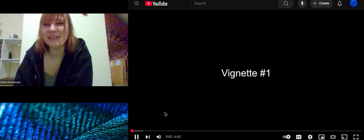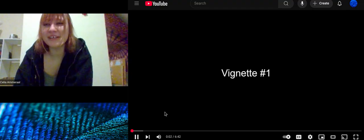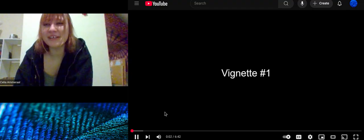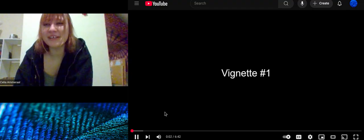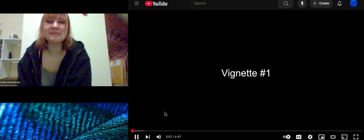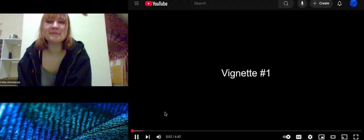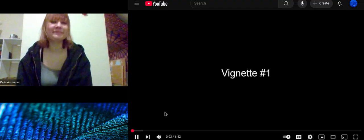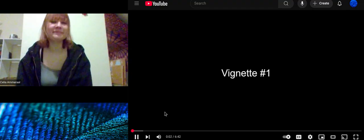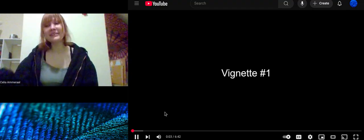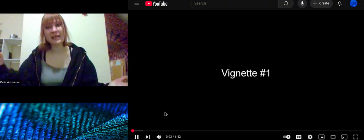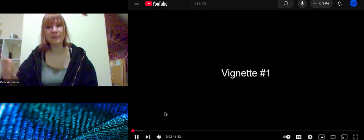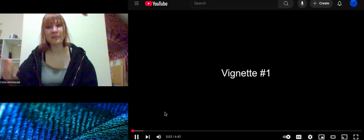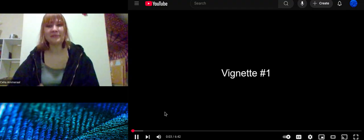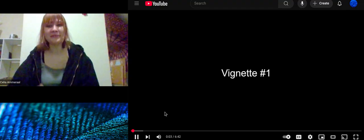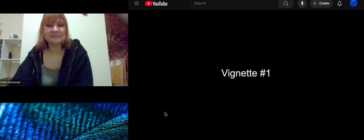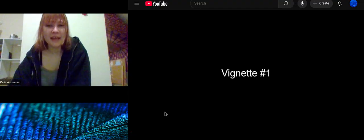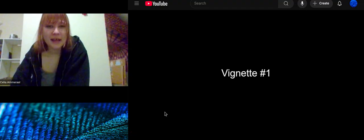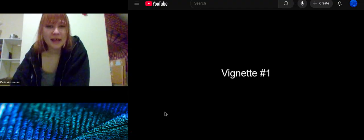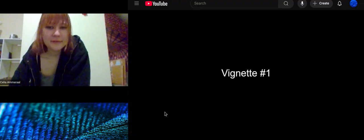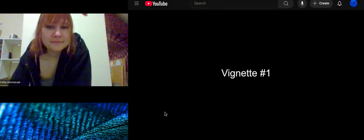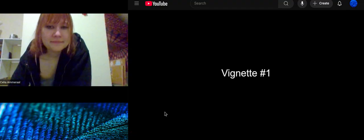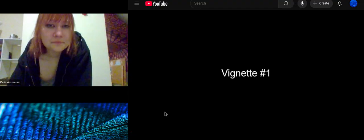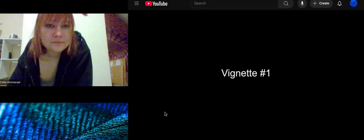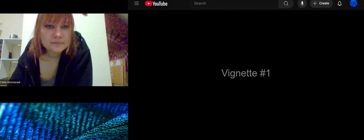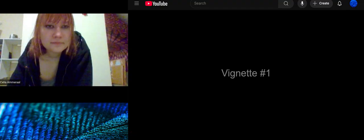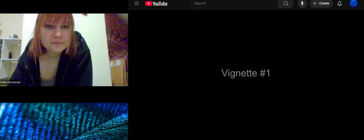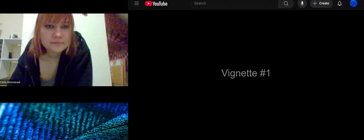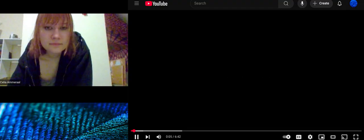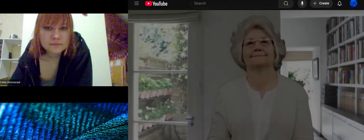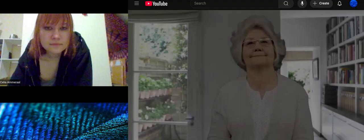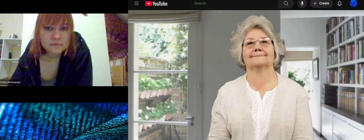student video, but they're inescapable.